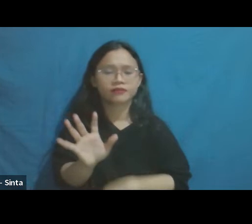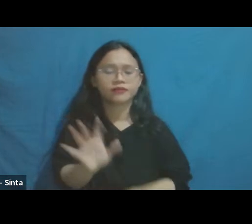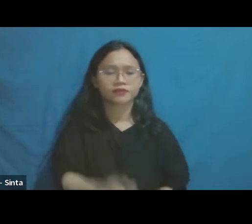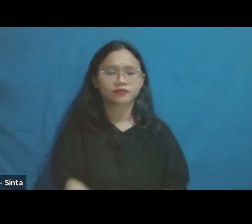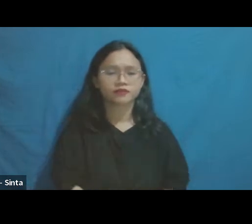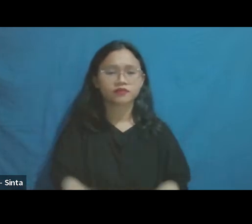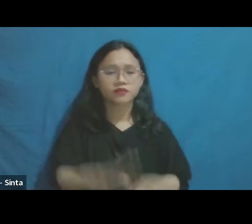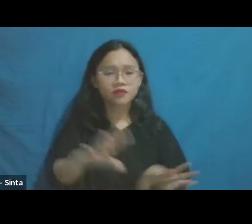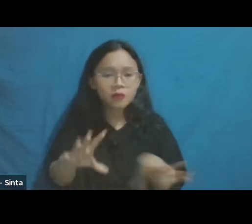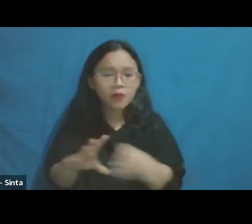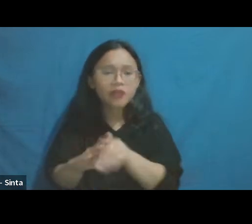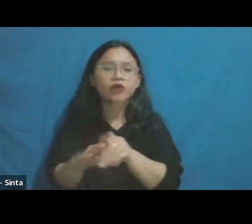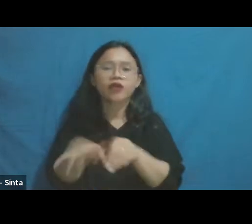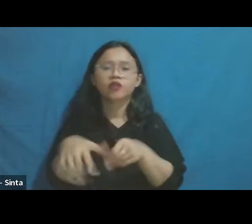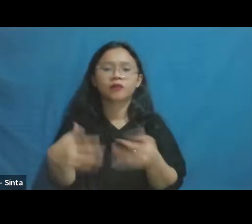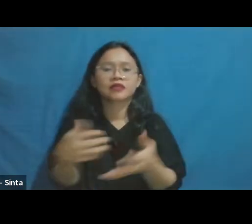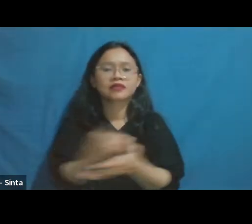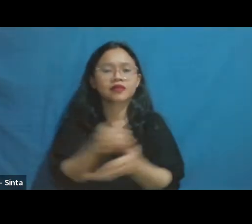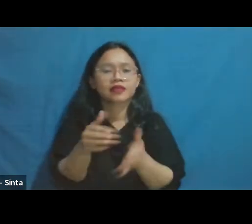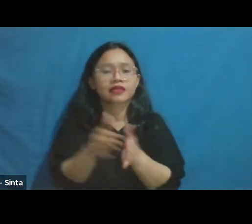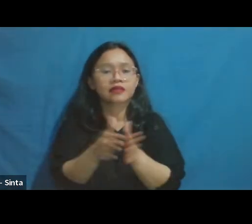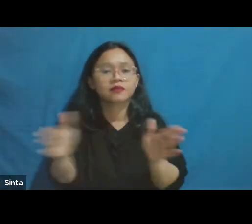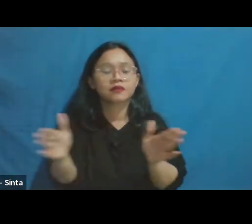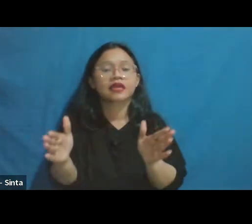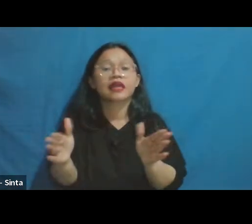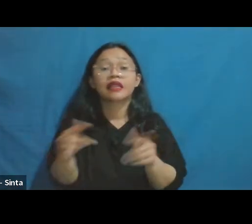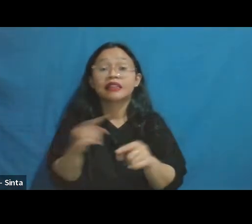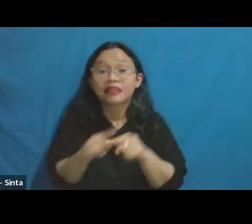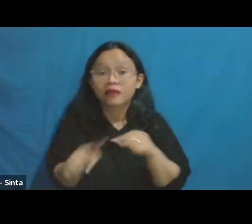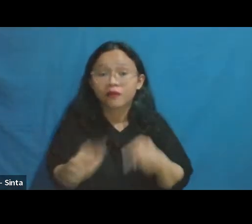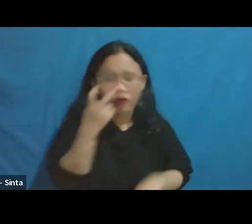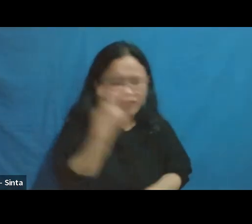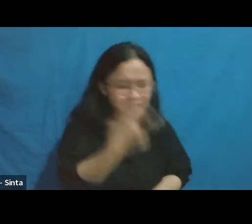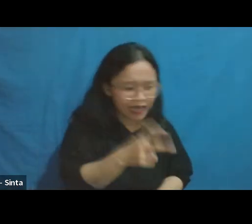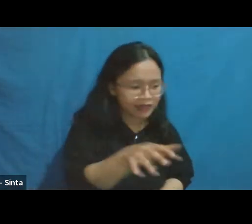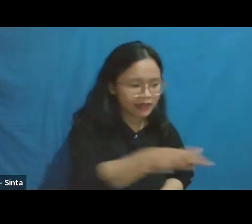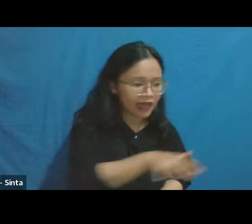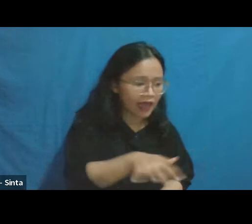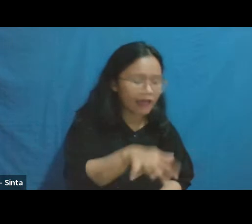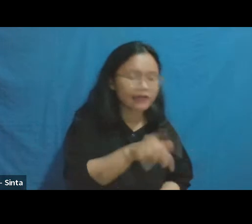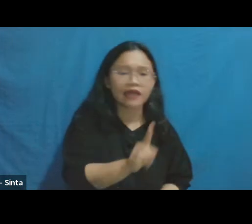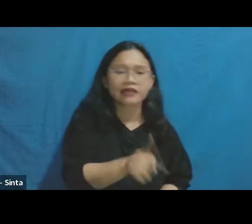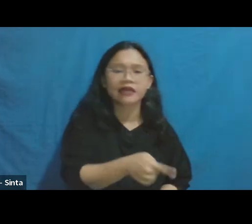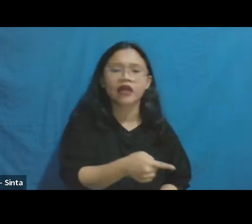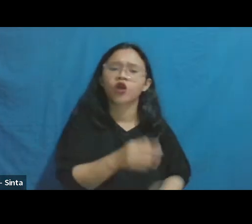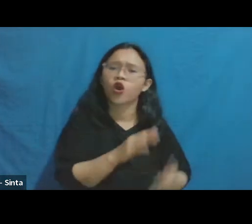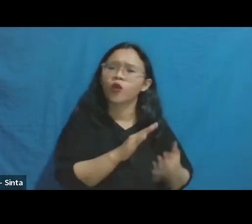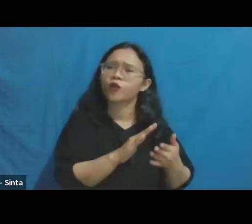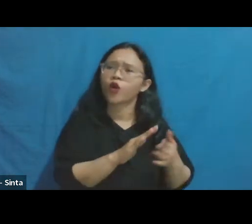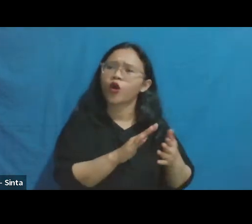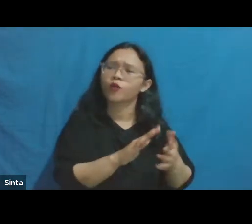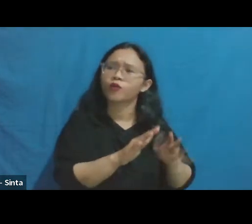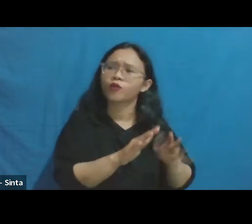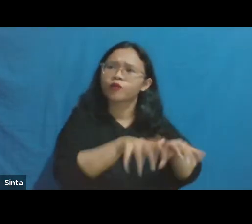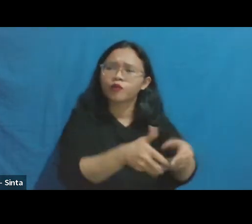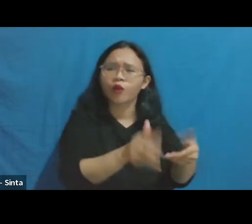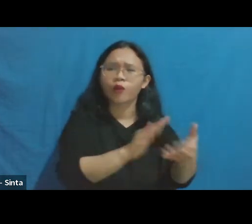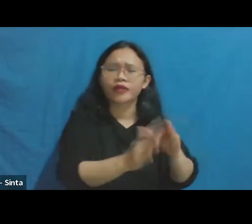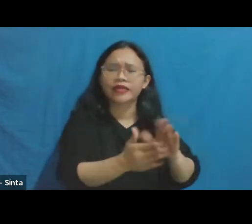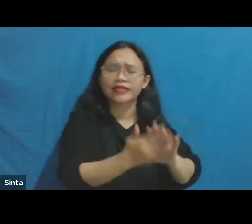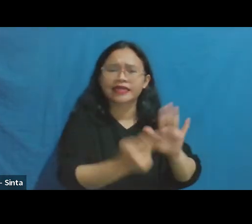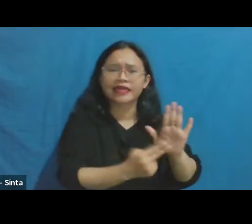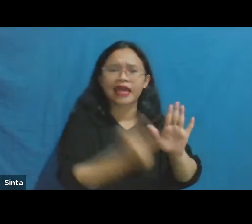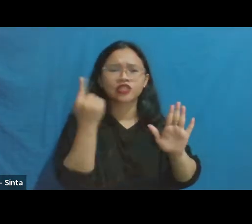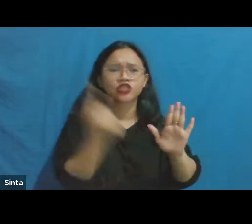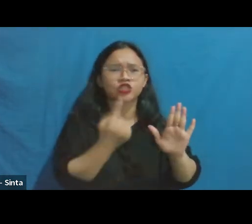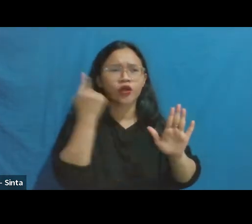and inside Papua you have a KNPB, Comité Nasional for West Papua, or National Committee